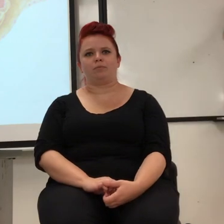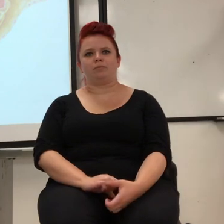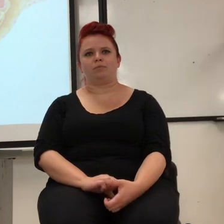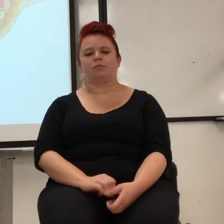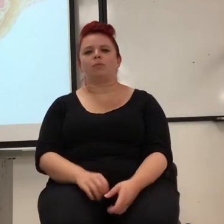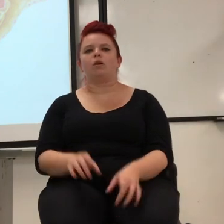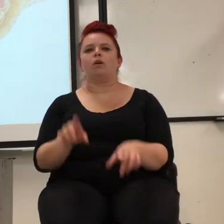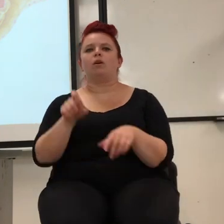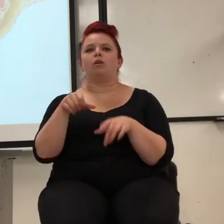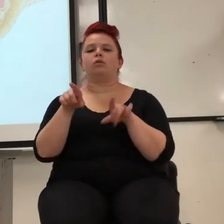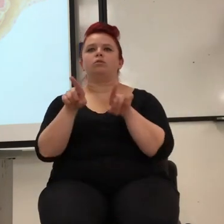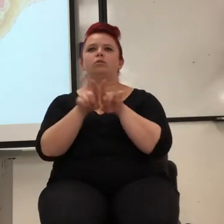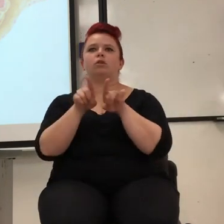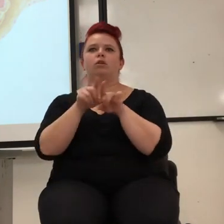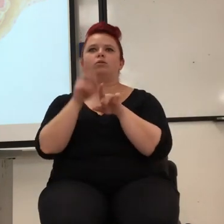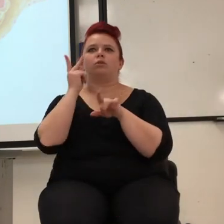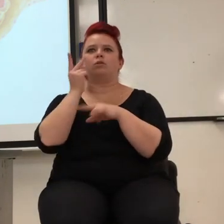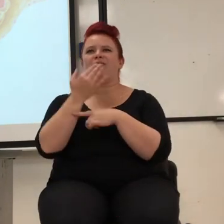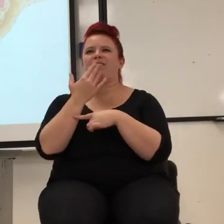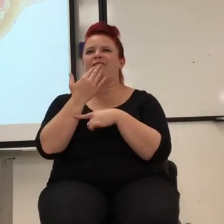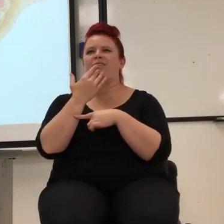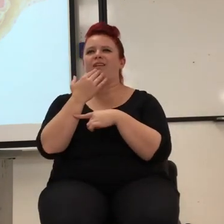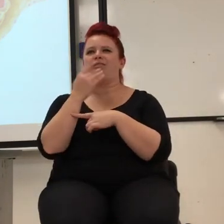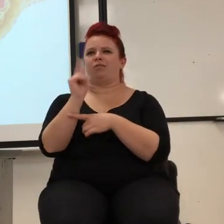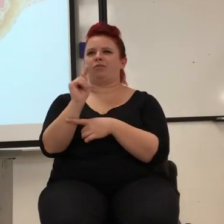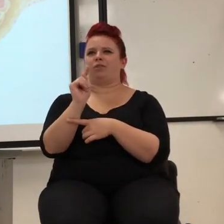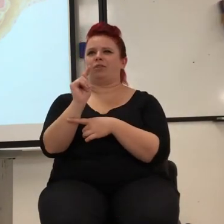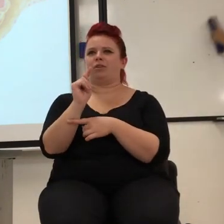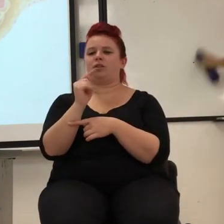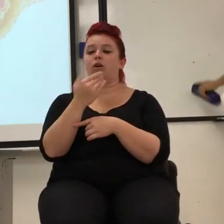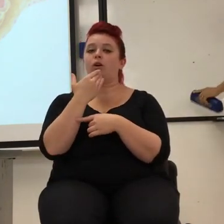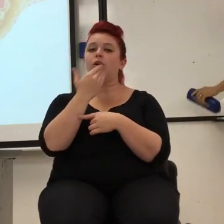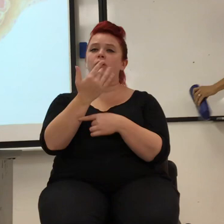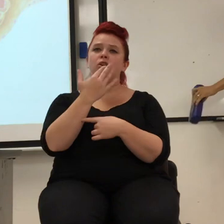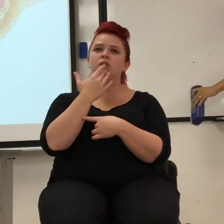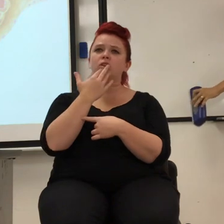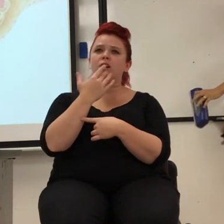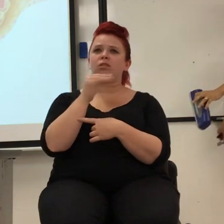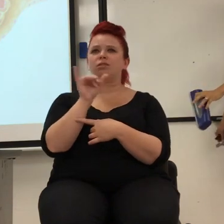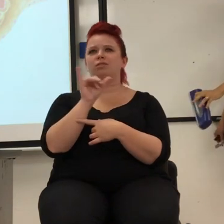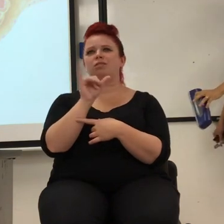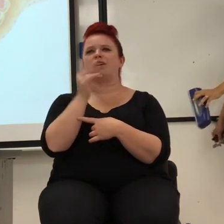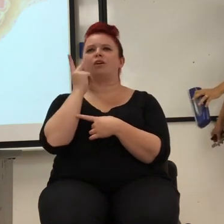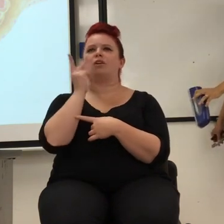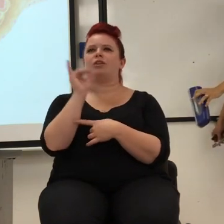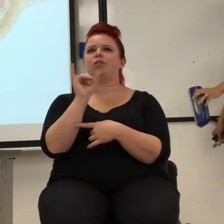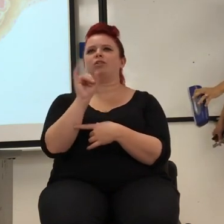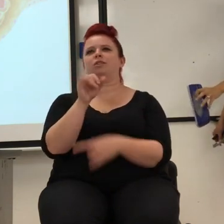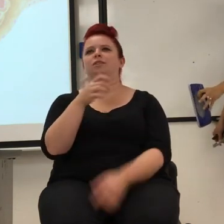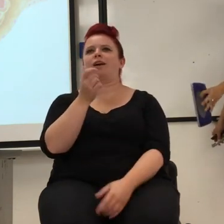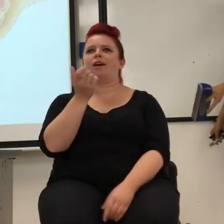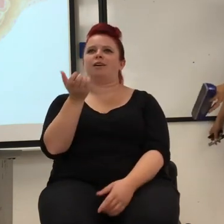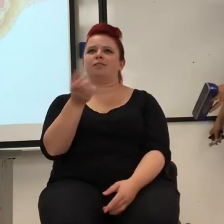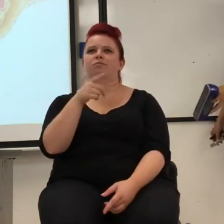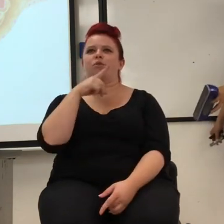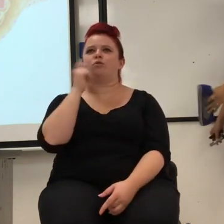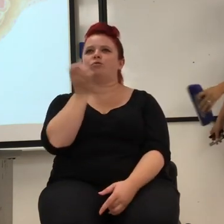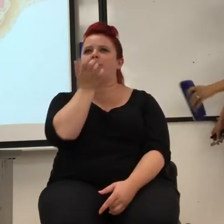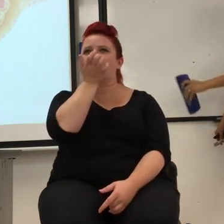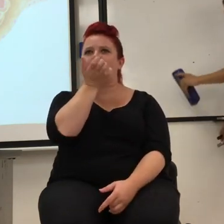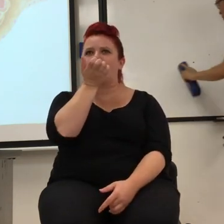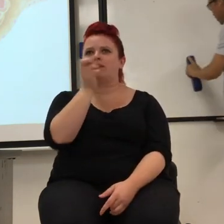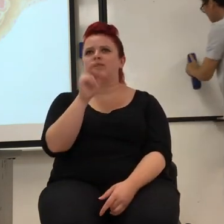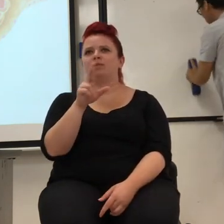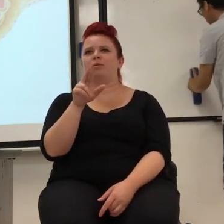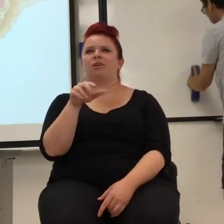You should also look at the color of the urine. A good color is like straw or dilute lemonade. That's a